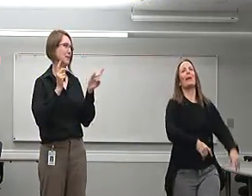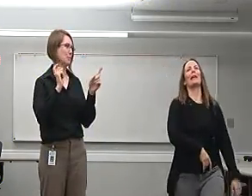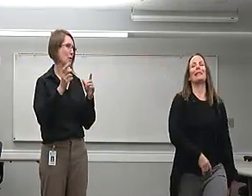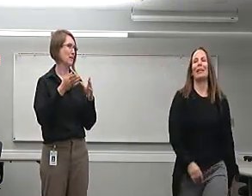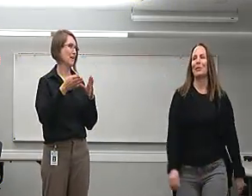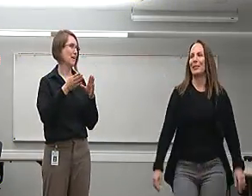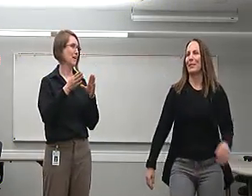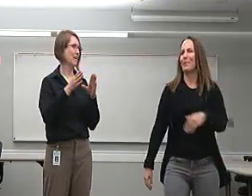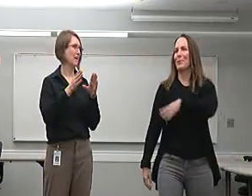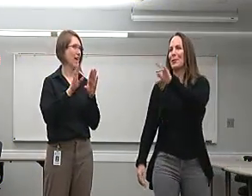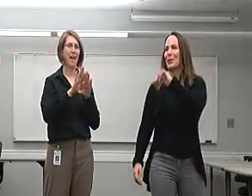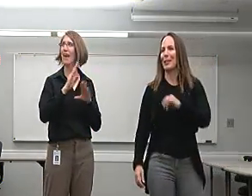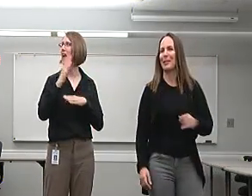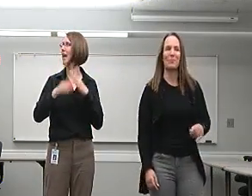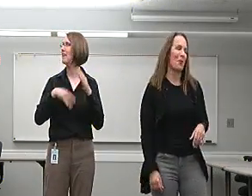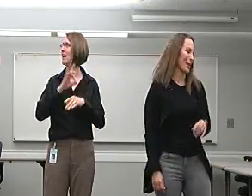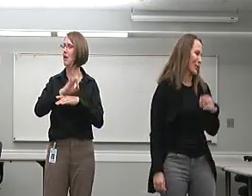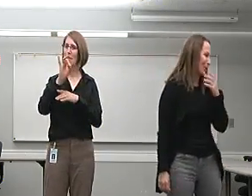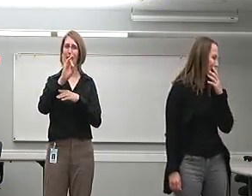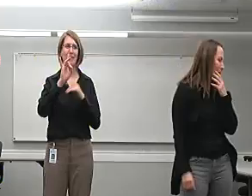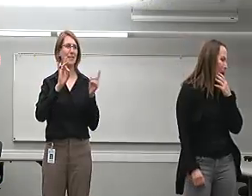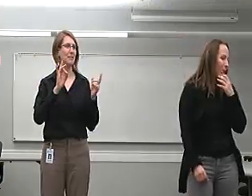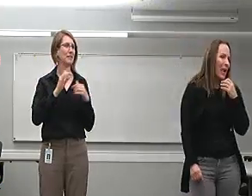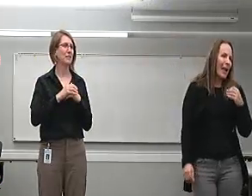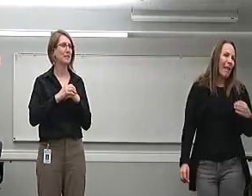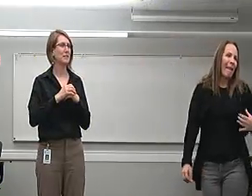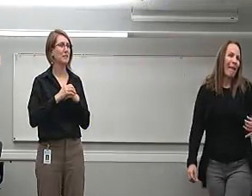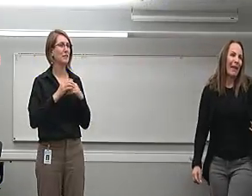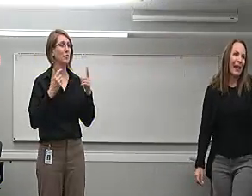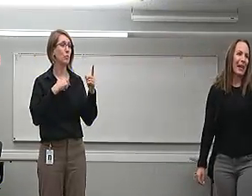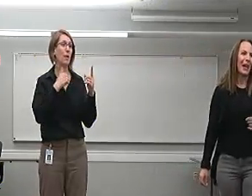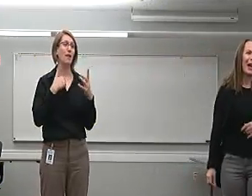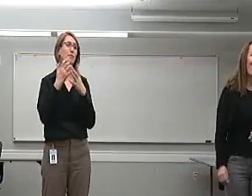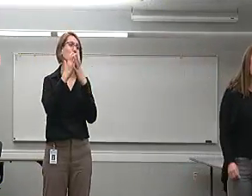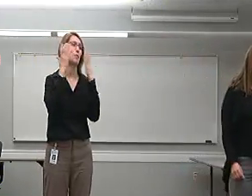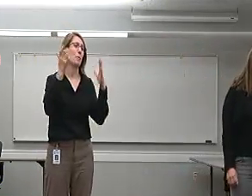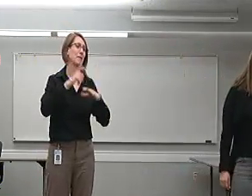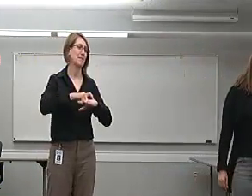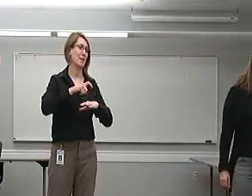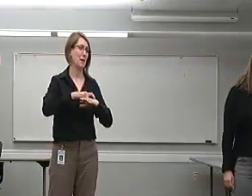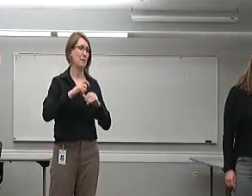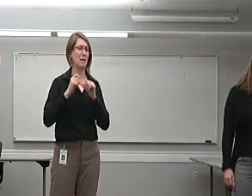have food and cookies and waters, We but have so much time. Go all night.